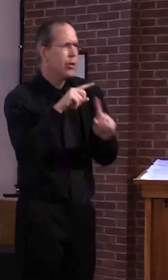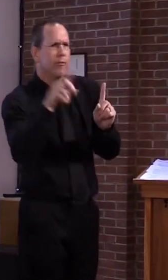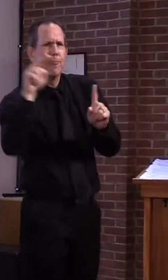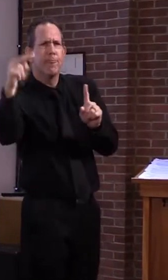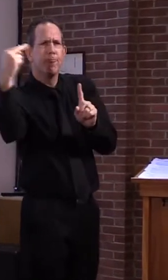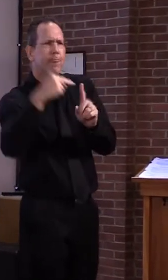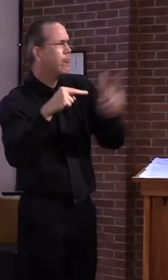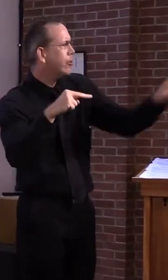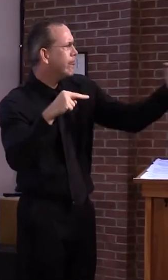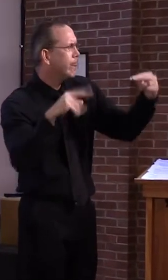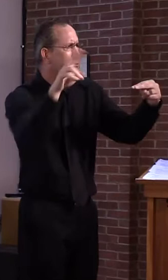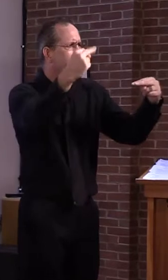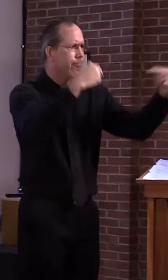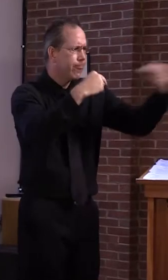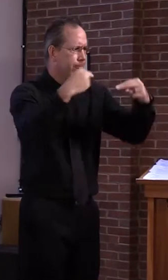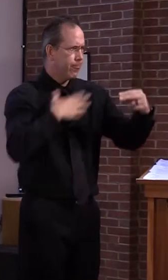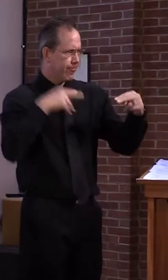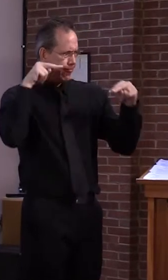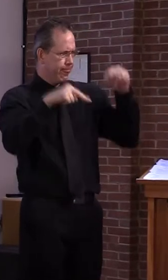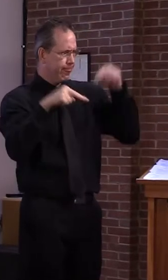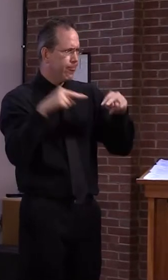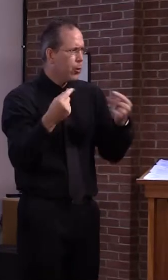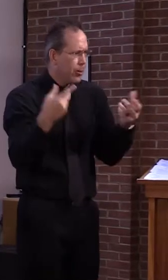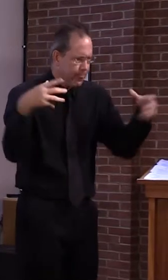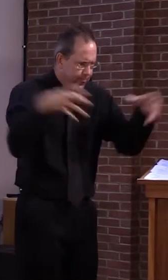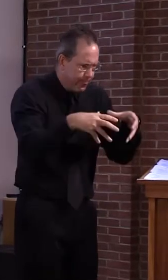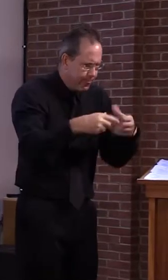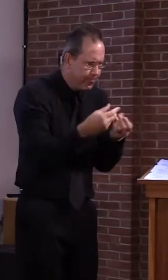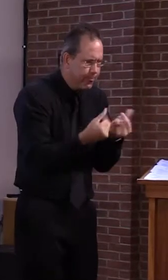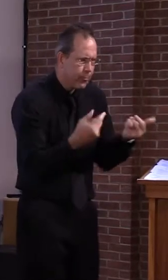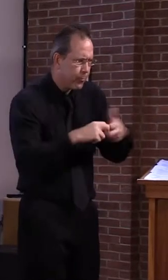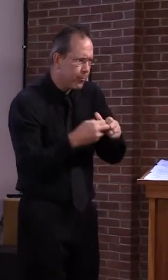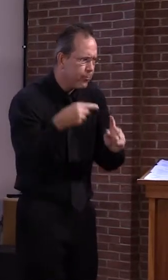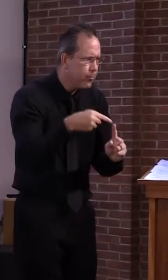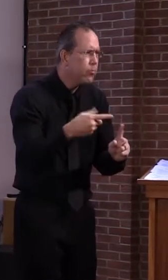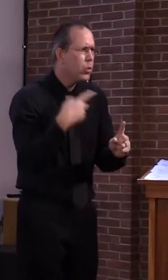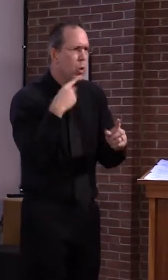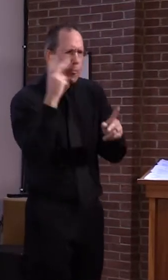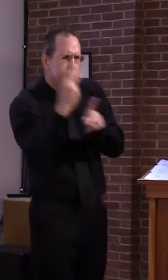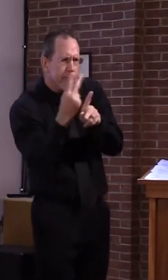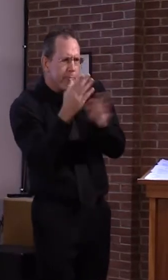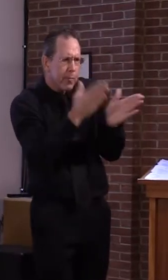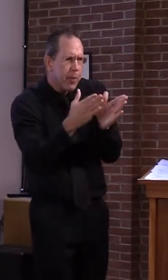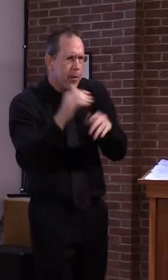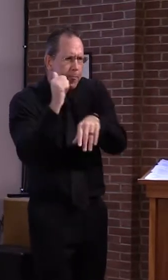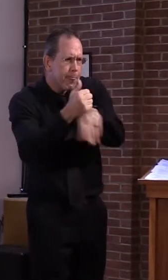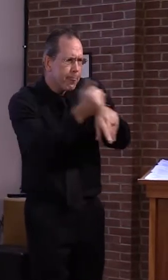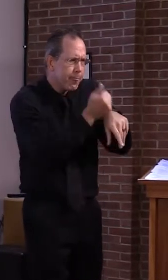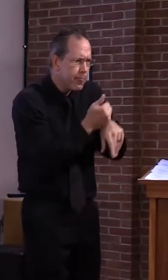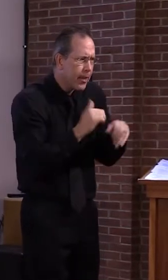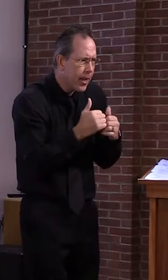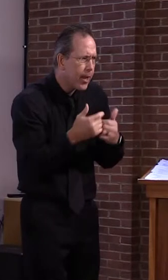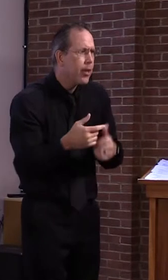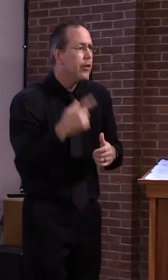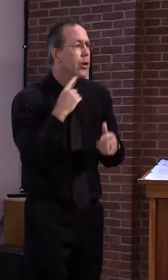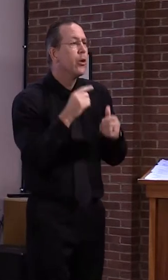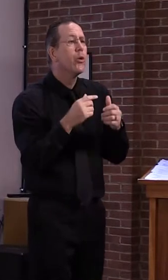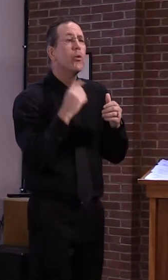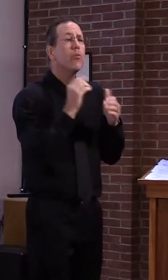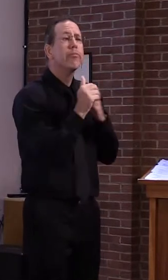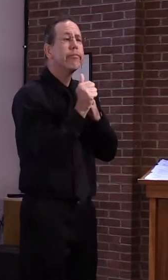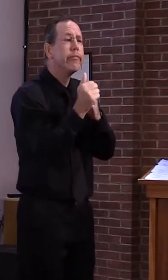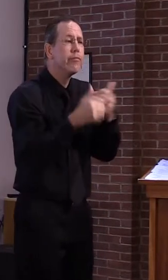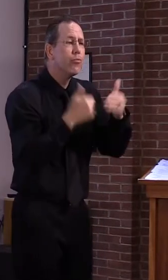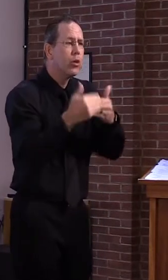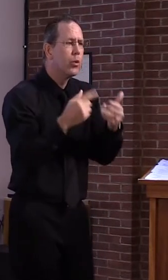significant progress to date on building out this school age capacity. Vermont After School has done a remarkable